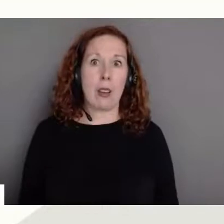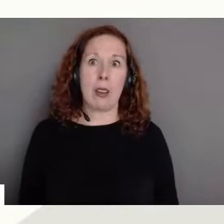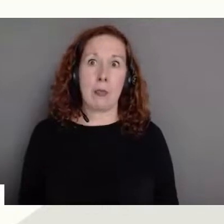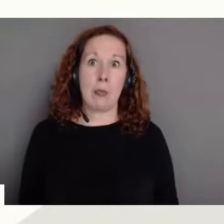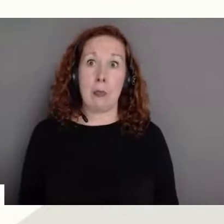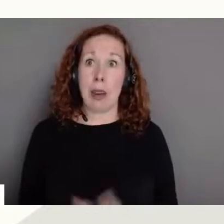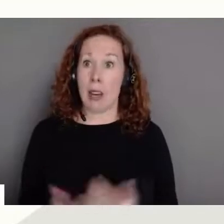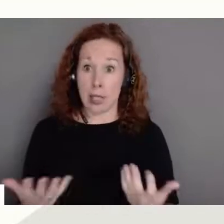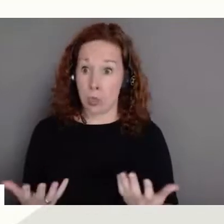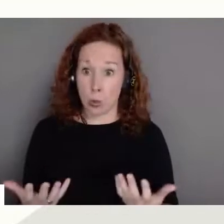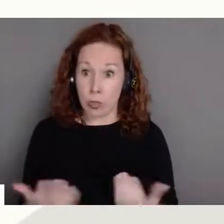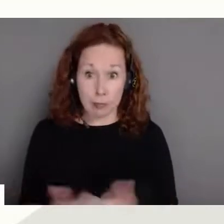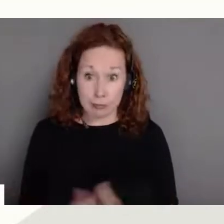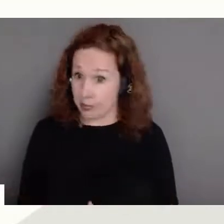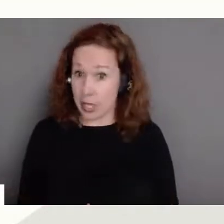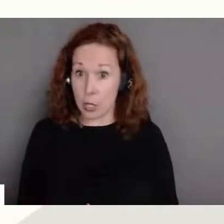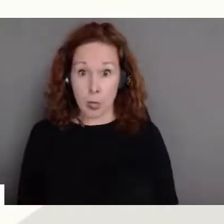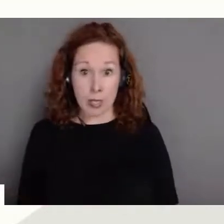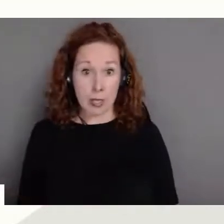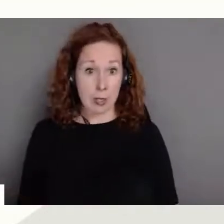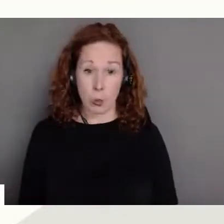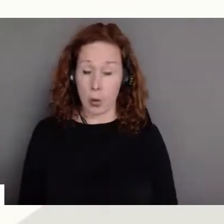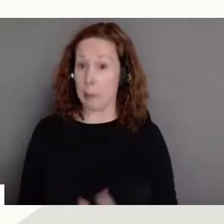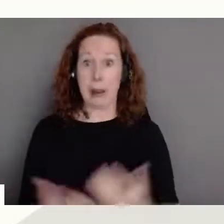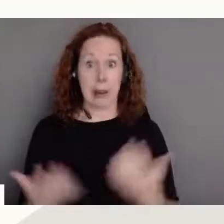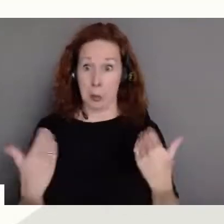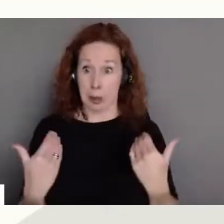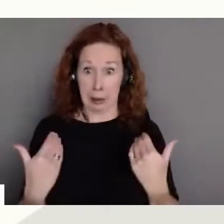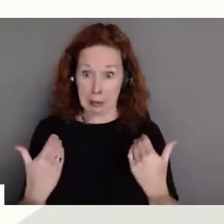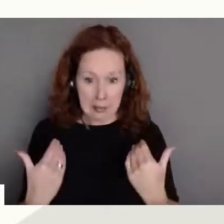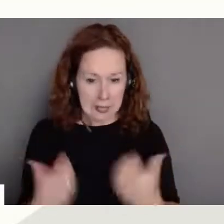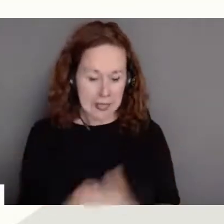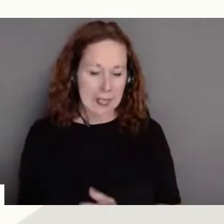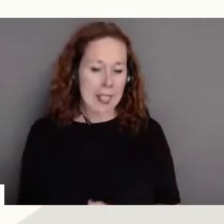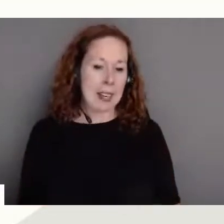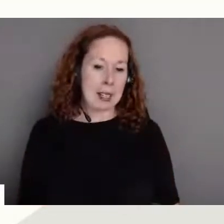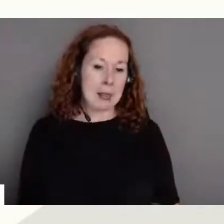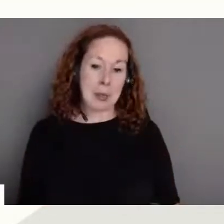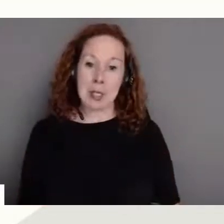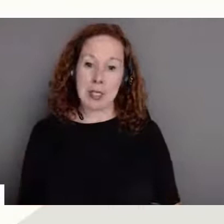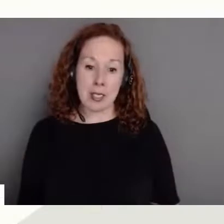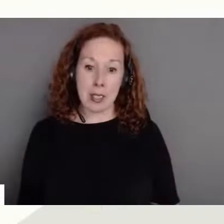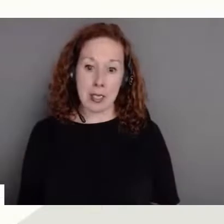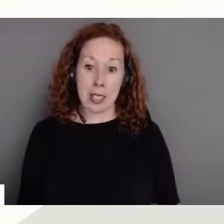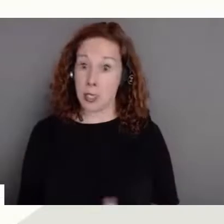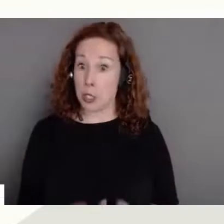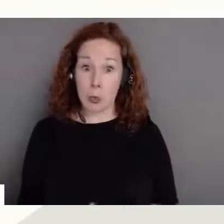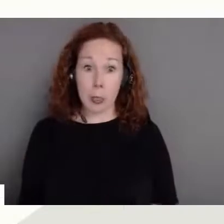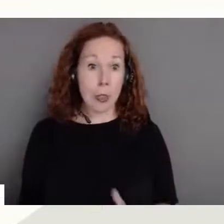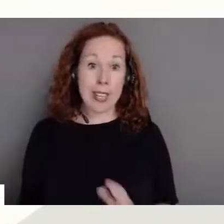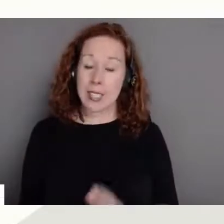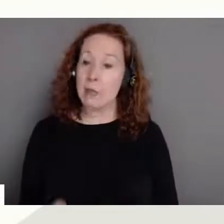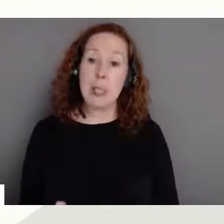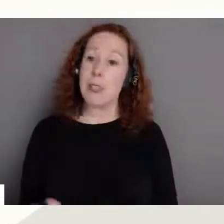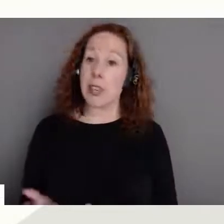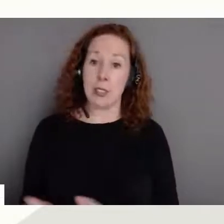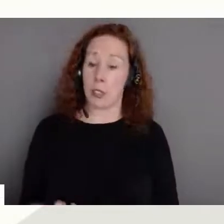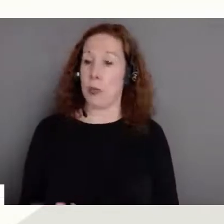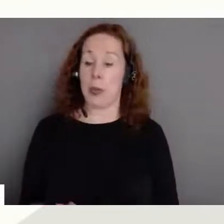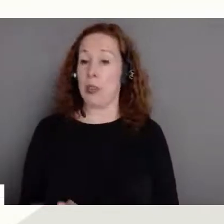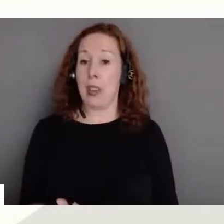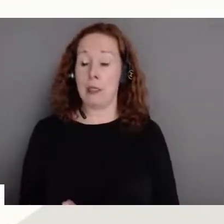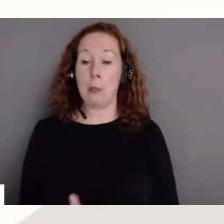In my high school, there was way back when there was an interpreter, and I didn't meet